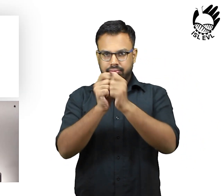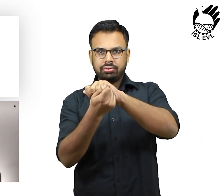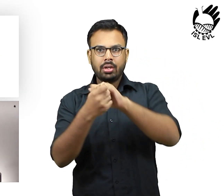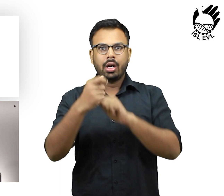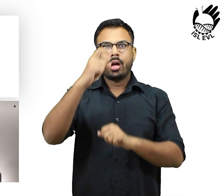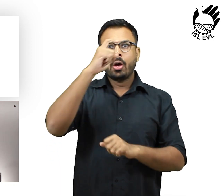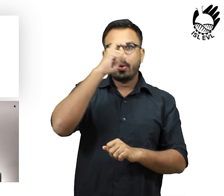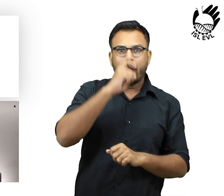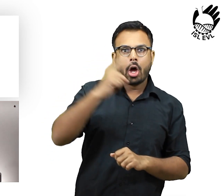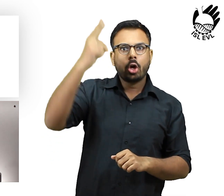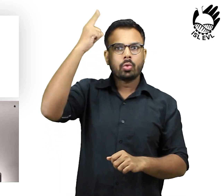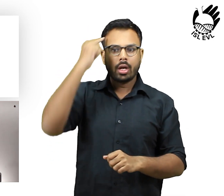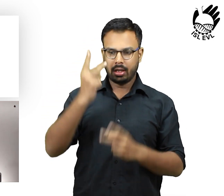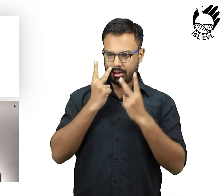and give the flask a good swirl.